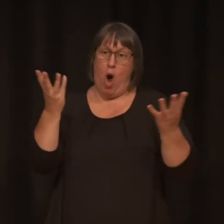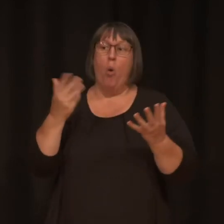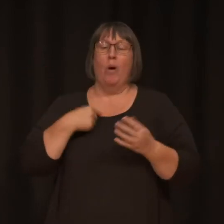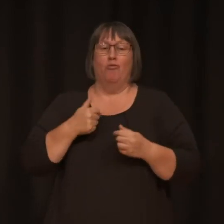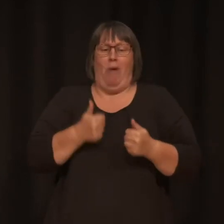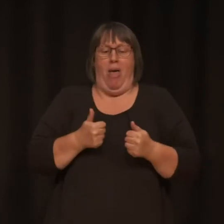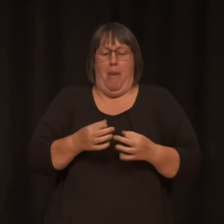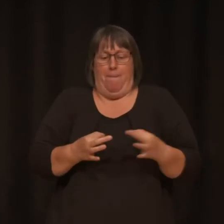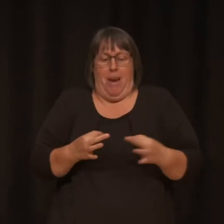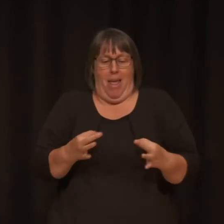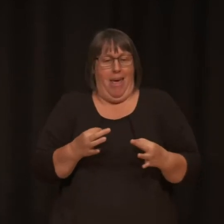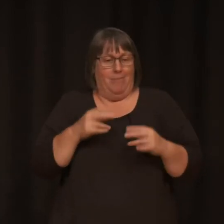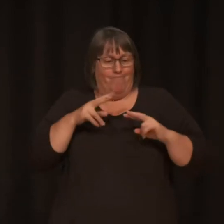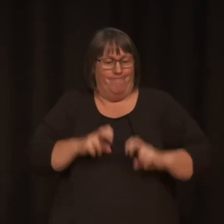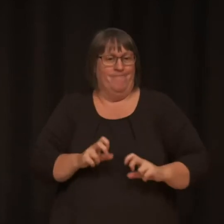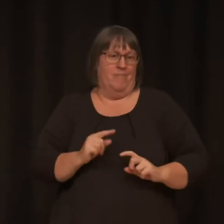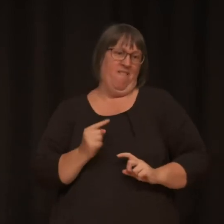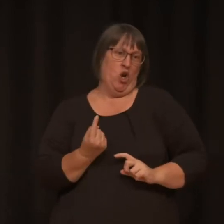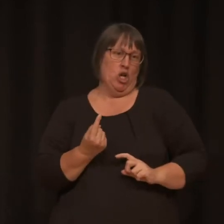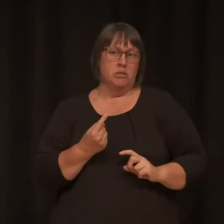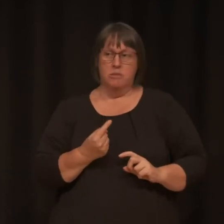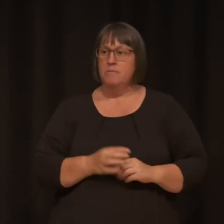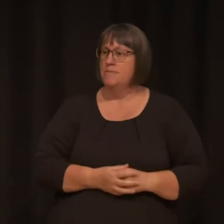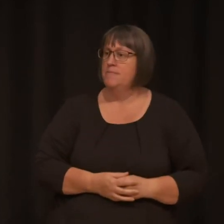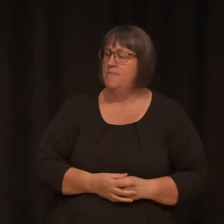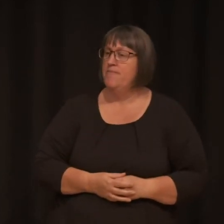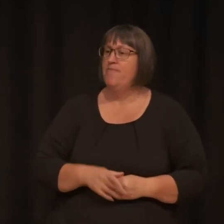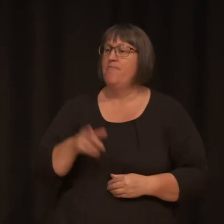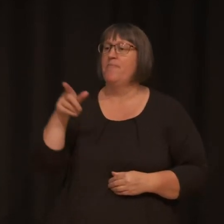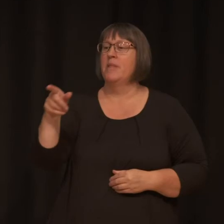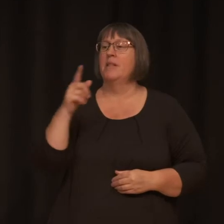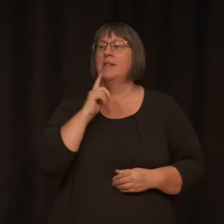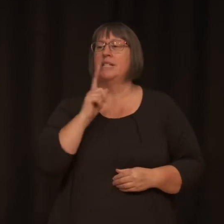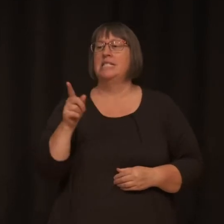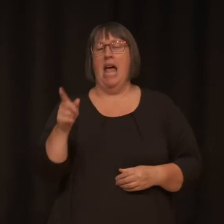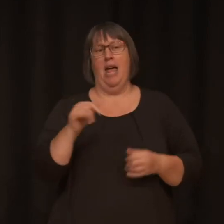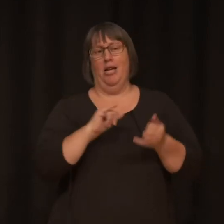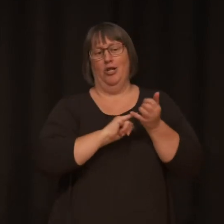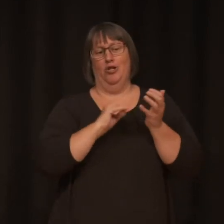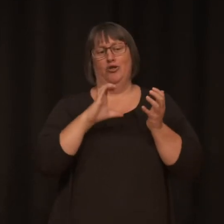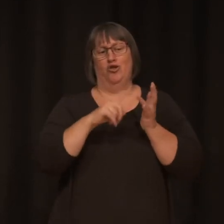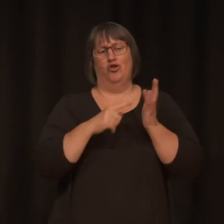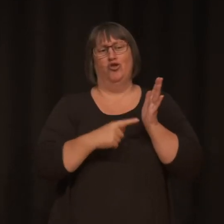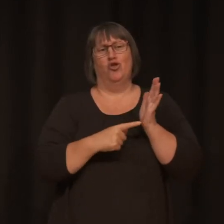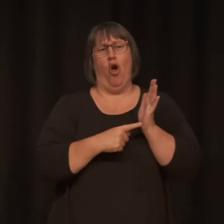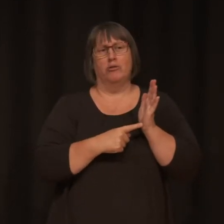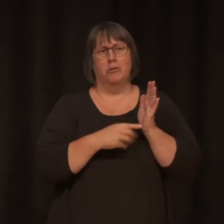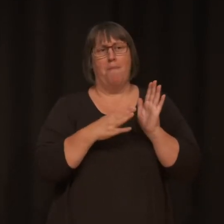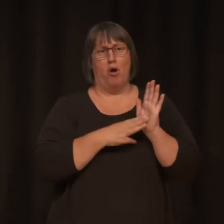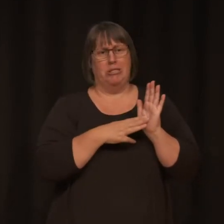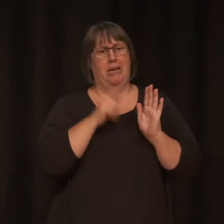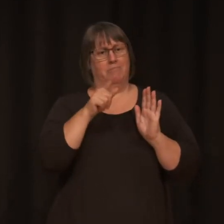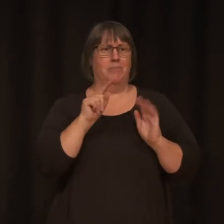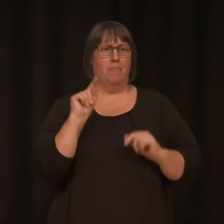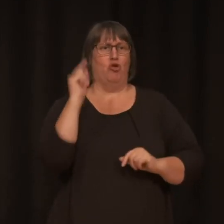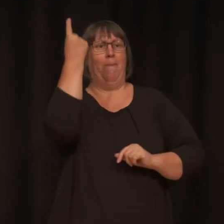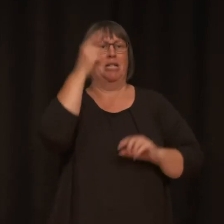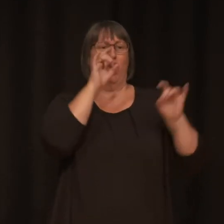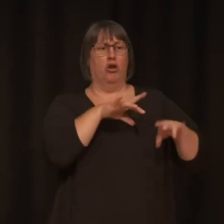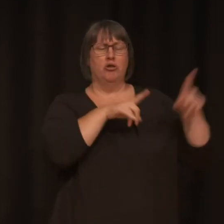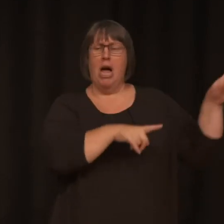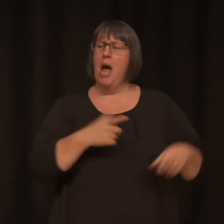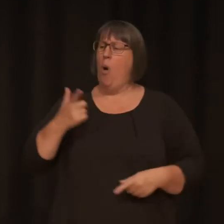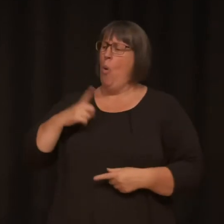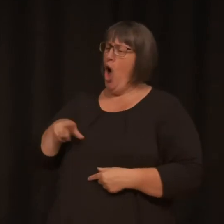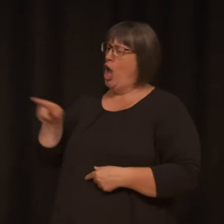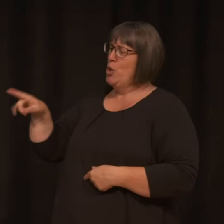right. Yeah. Prime Minister, Scott Morrison has got vaccinated in his country's first batch. Why didn't he want to get vaccinated hard and